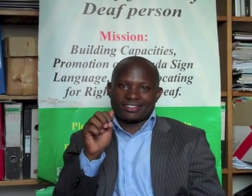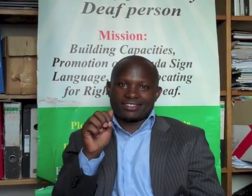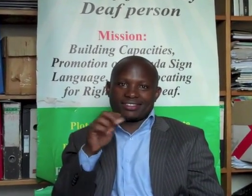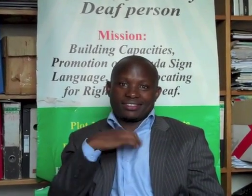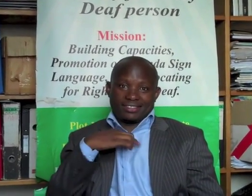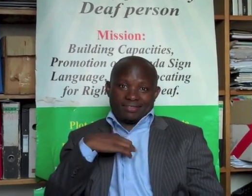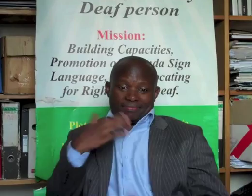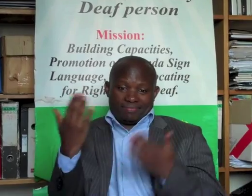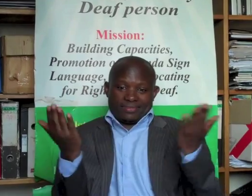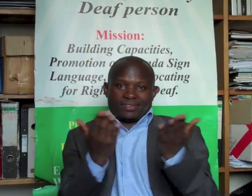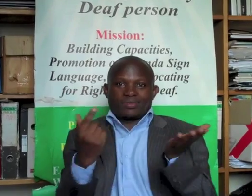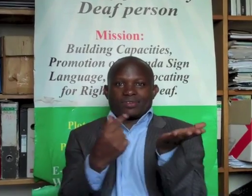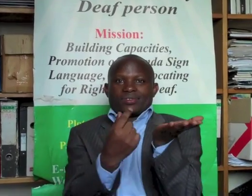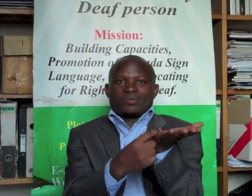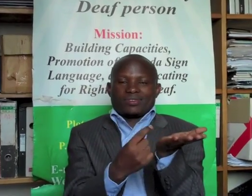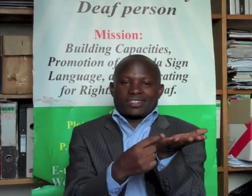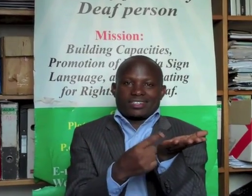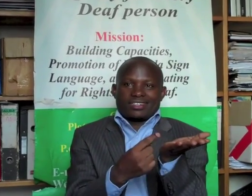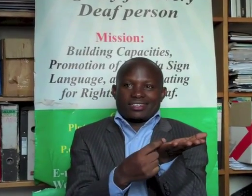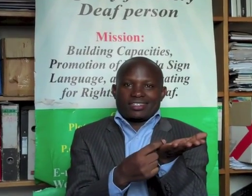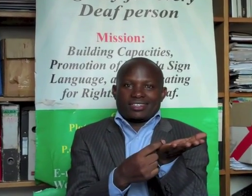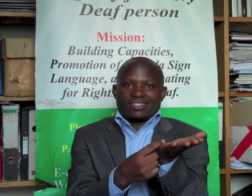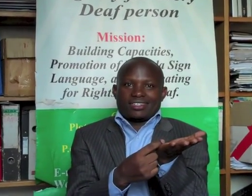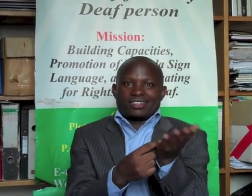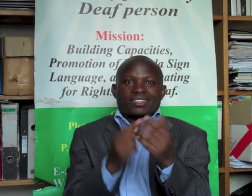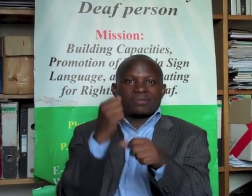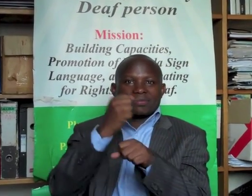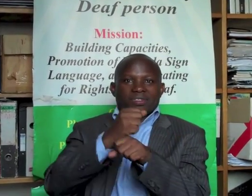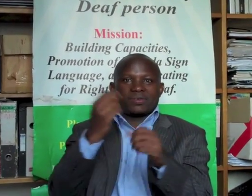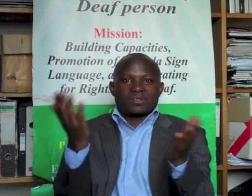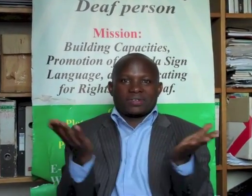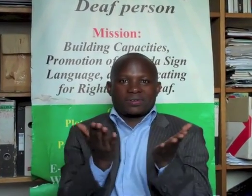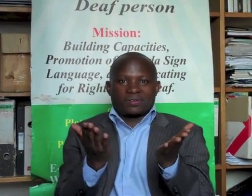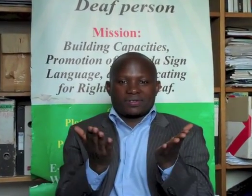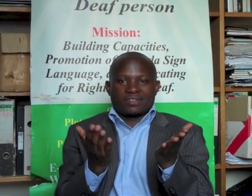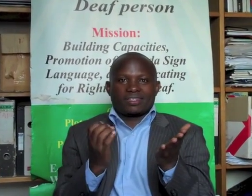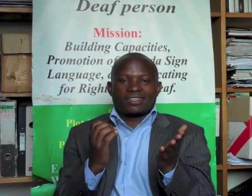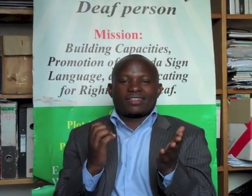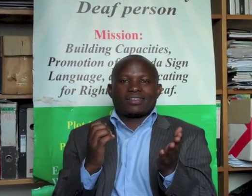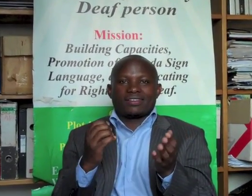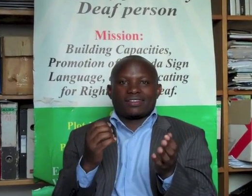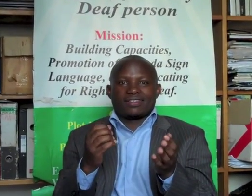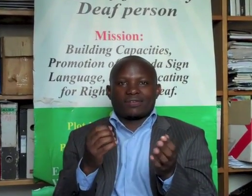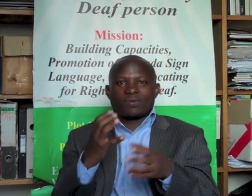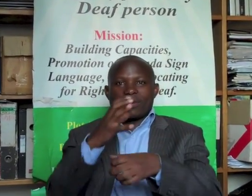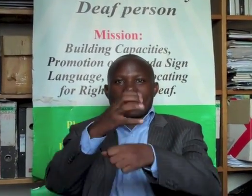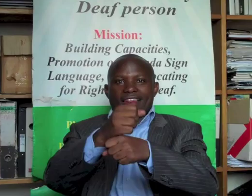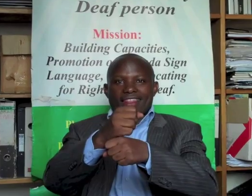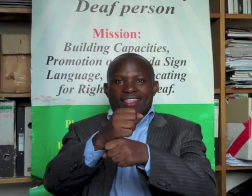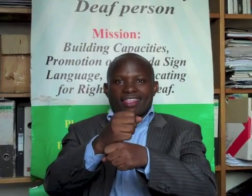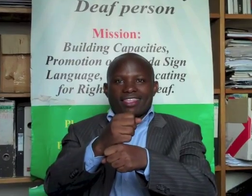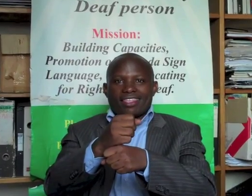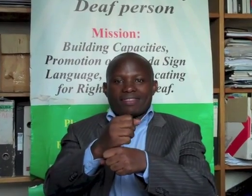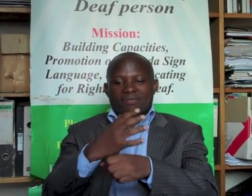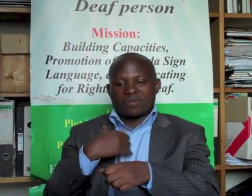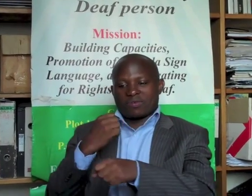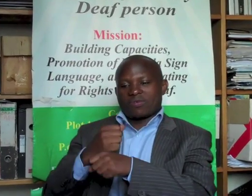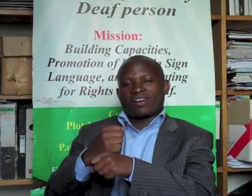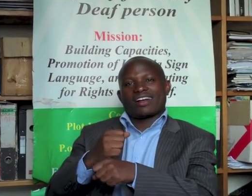Murangira. I'm in Uganda, and where I work at